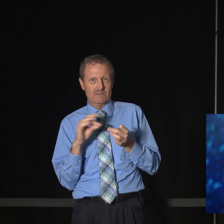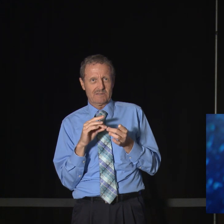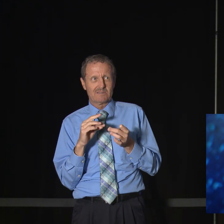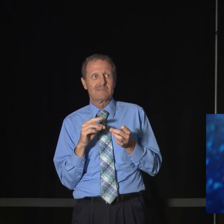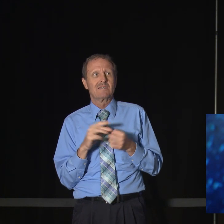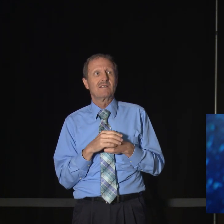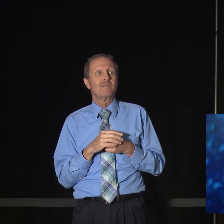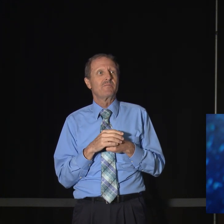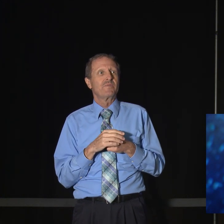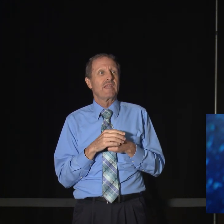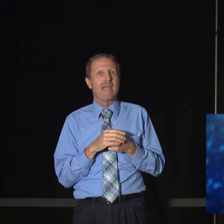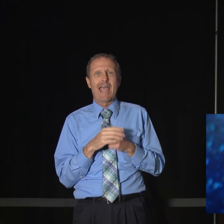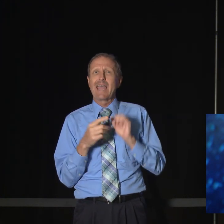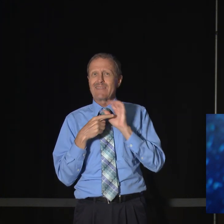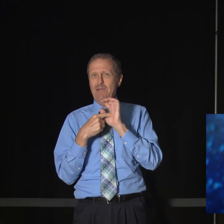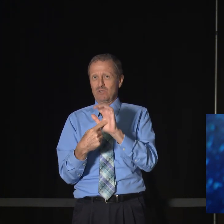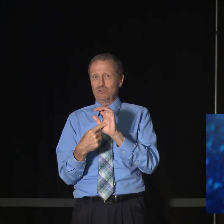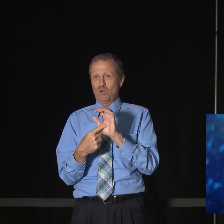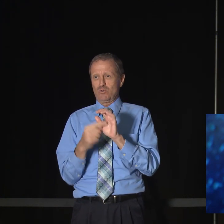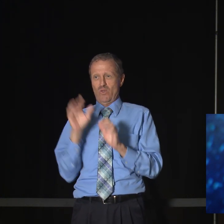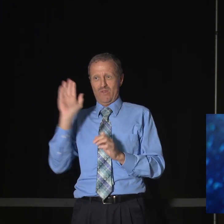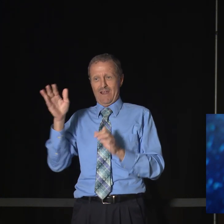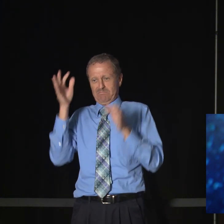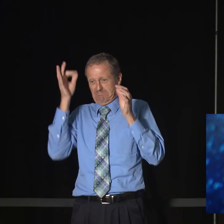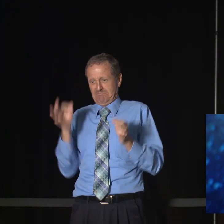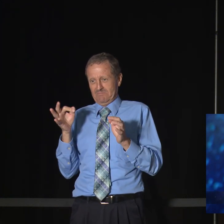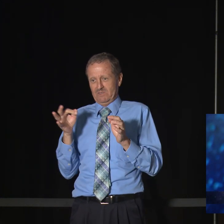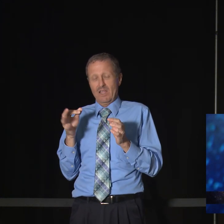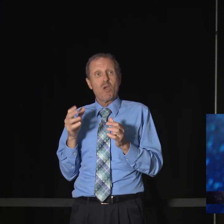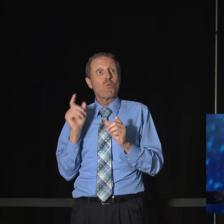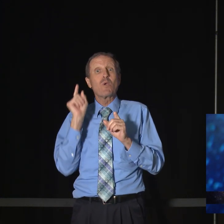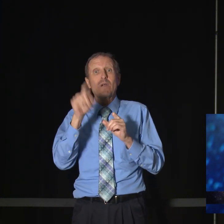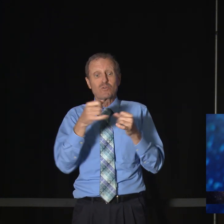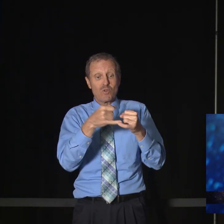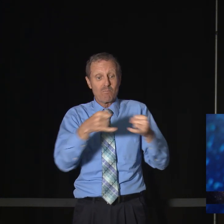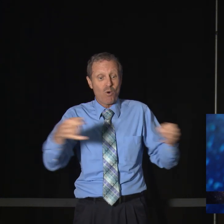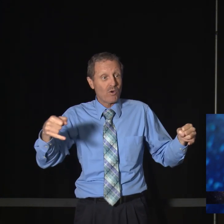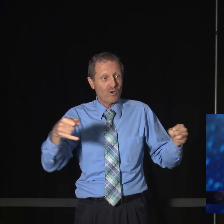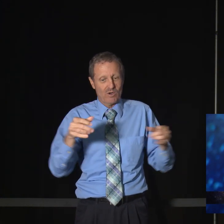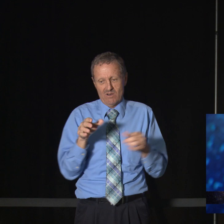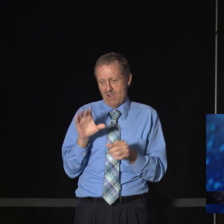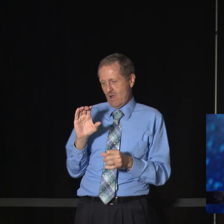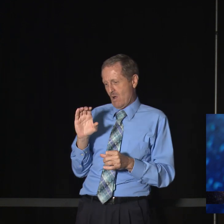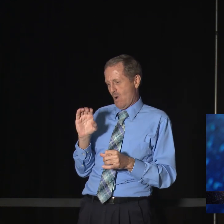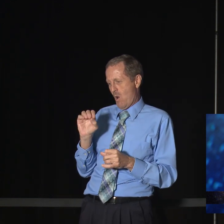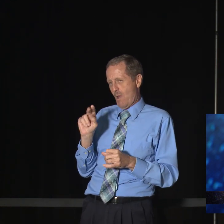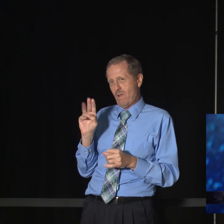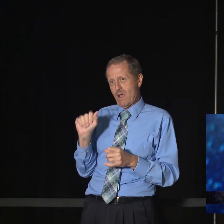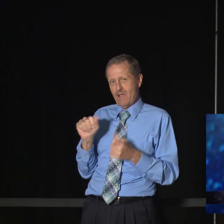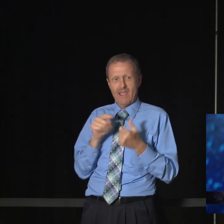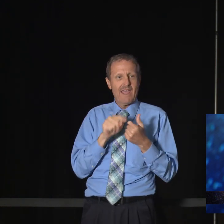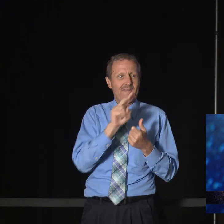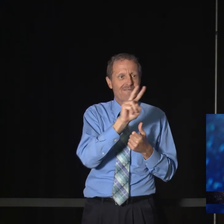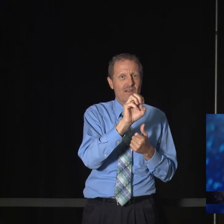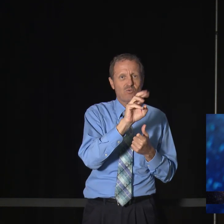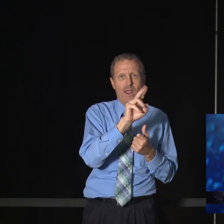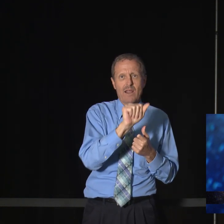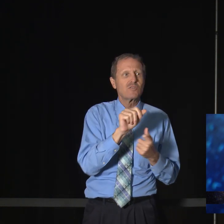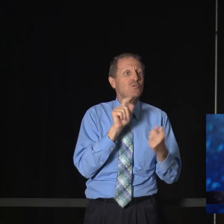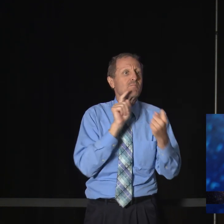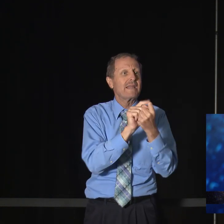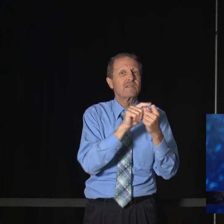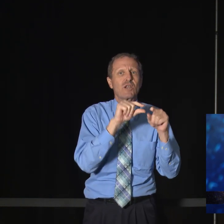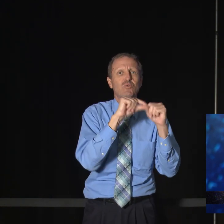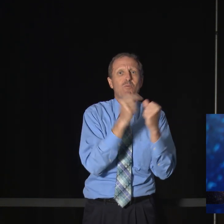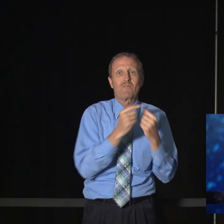the commitment of these young people. We went to the border between Colombia and Venezuela to meet this group of young